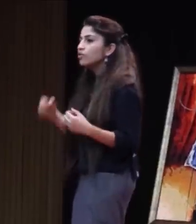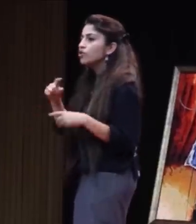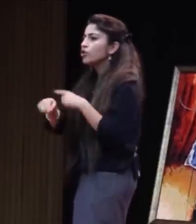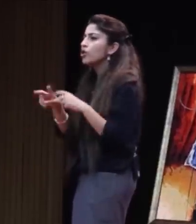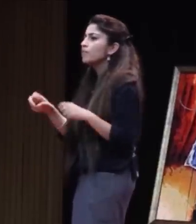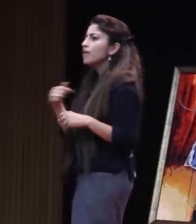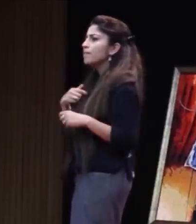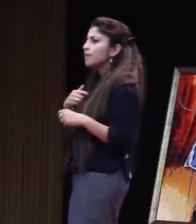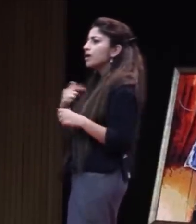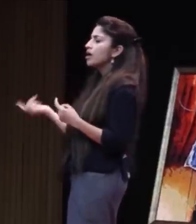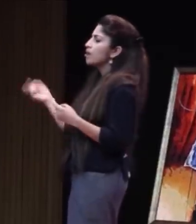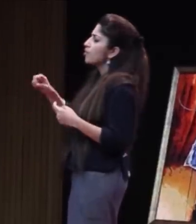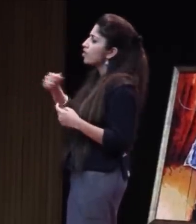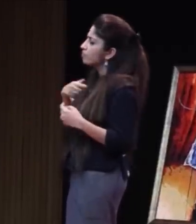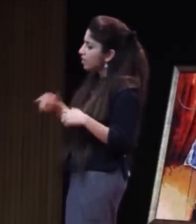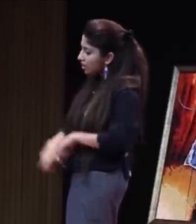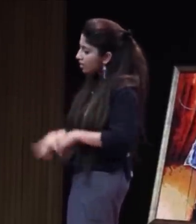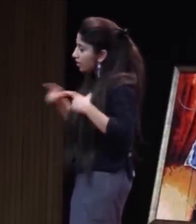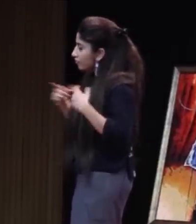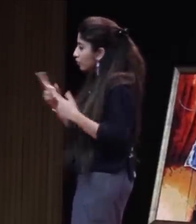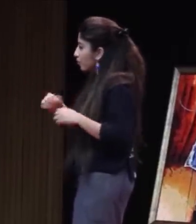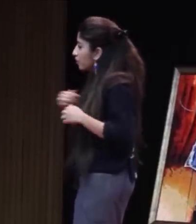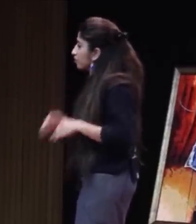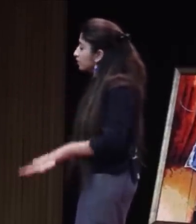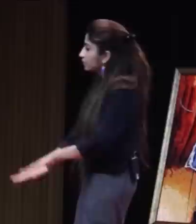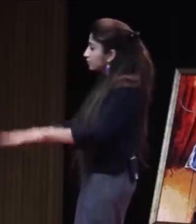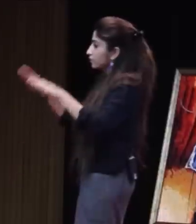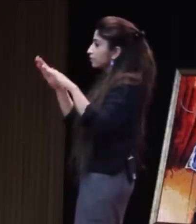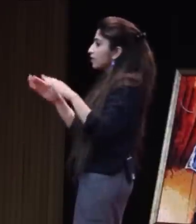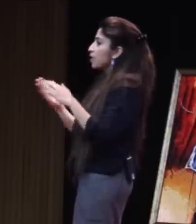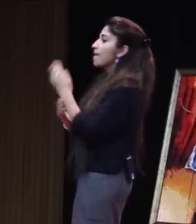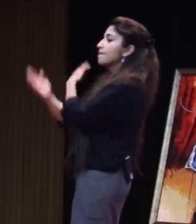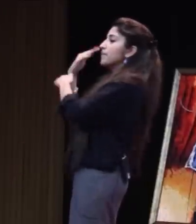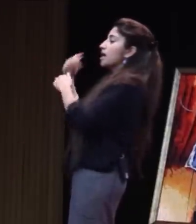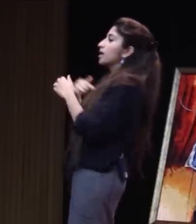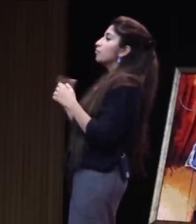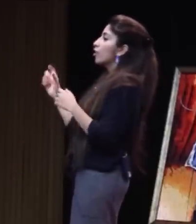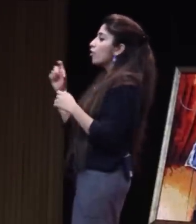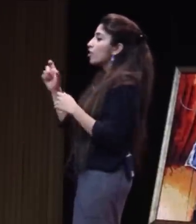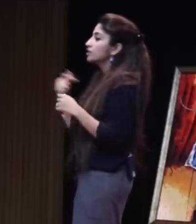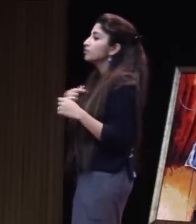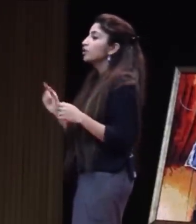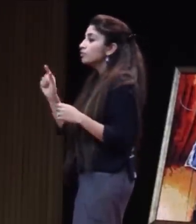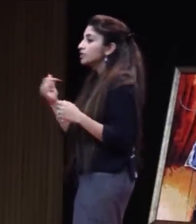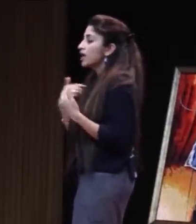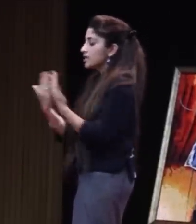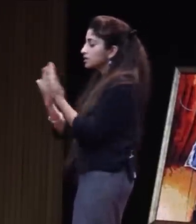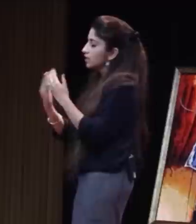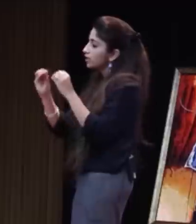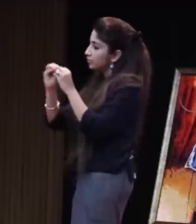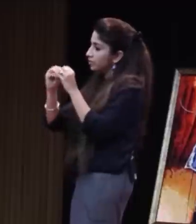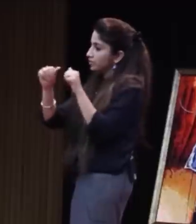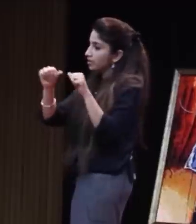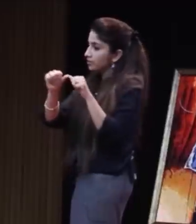about a little more about the journey of my life. Back in my college days, I did